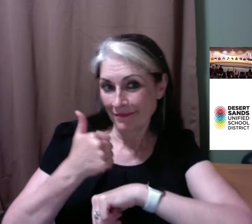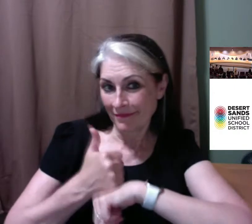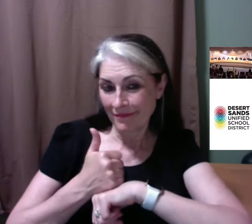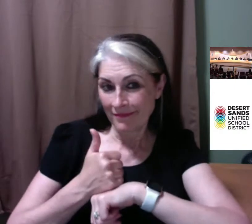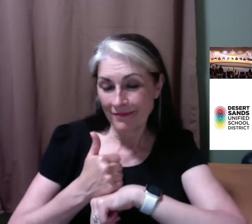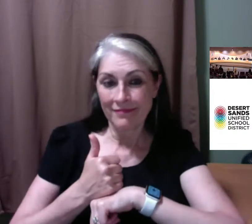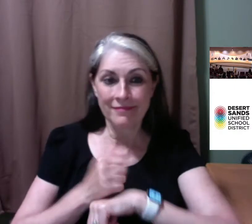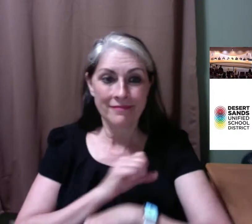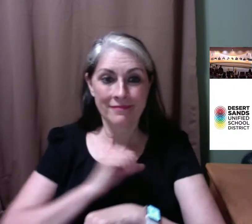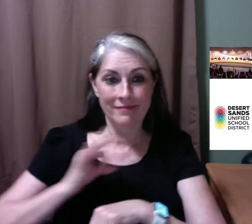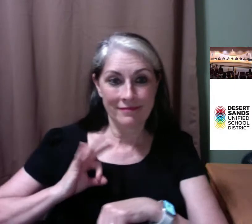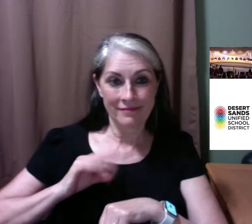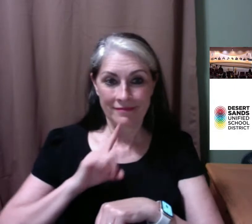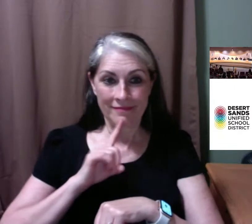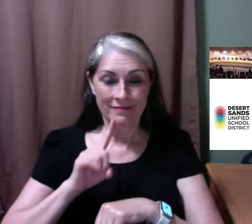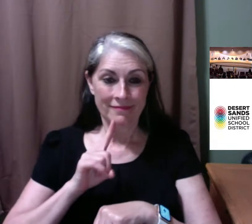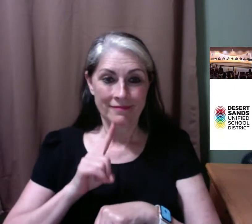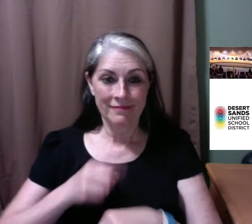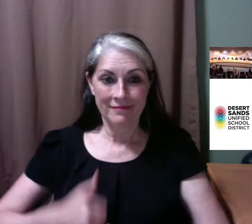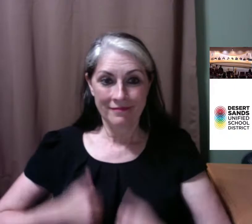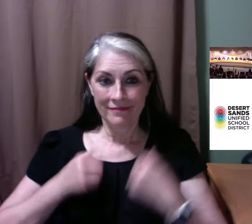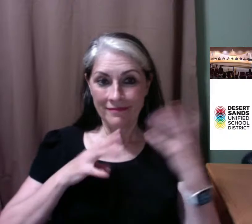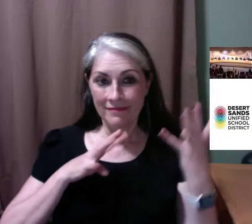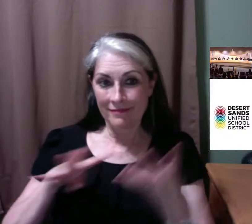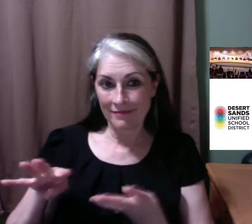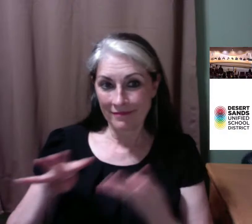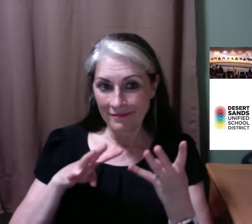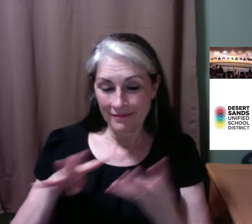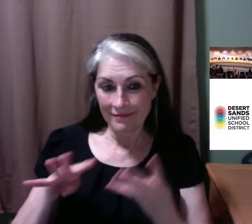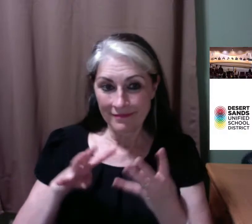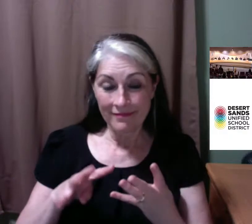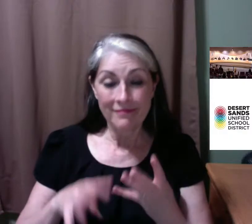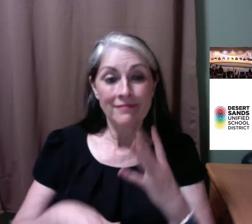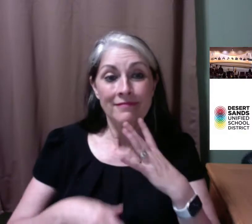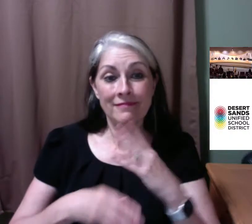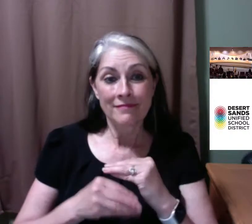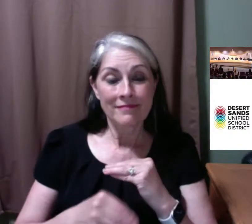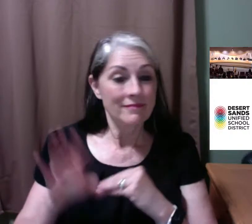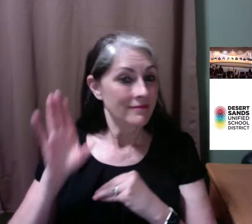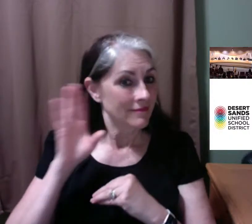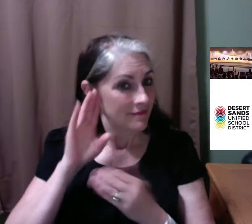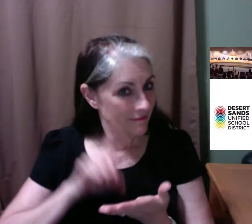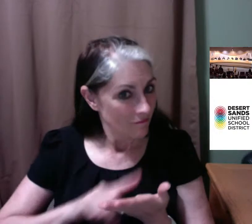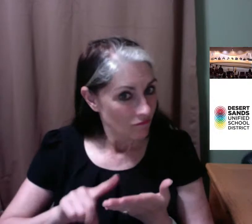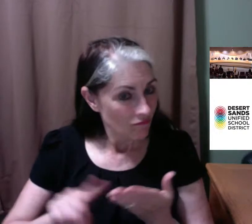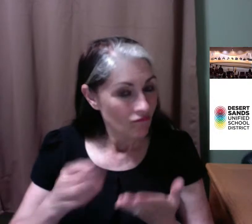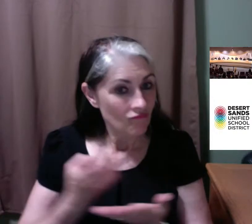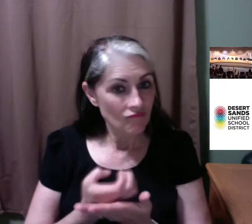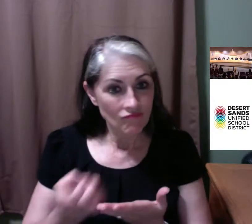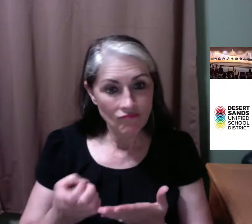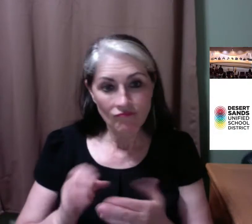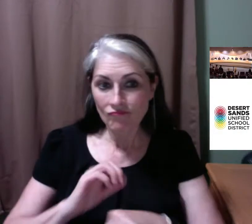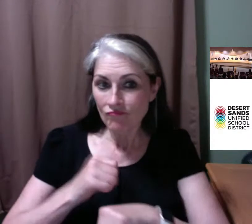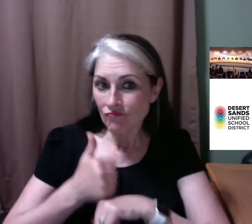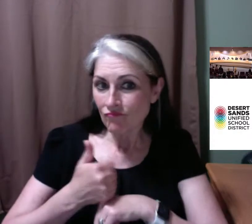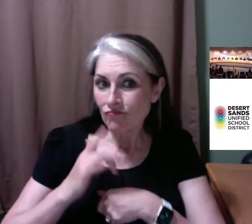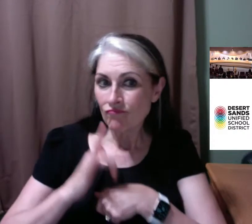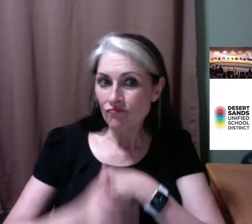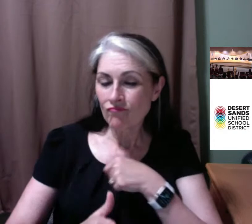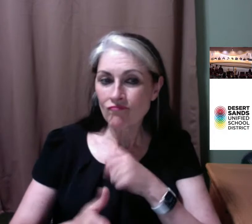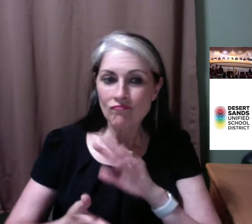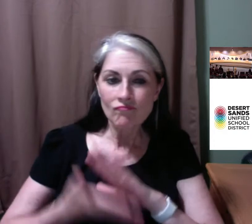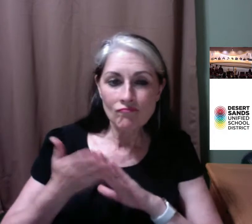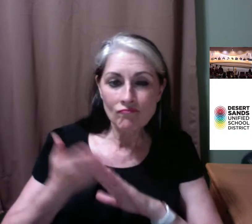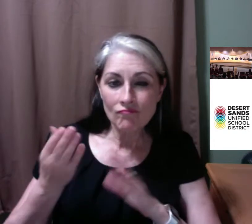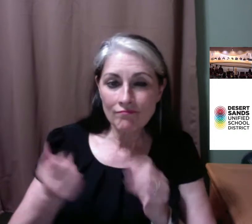extra personnel to ensure that all the live streaming was done, and extra sound checks, equipment, setting up early, running the checks, making sure that everything was